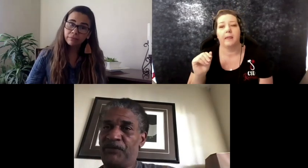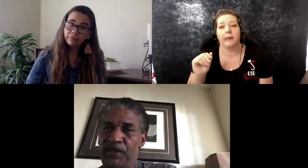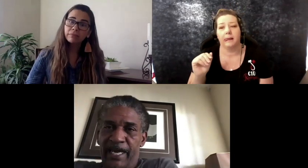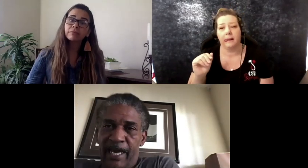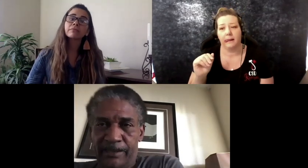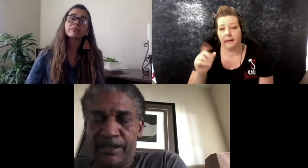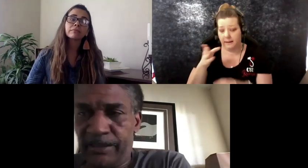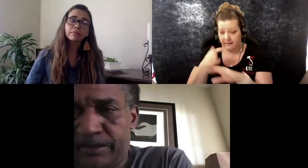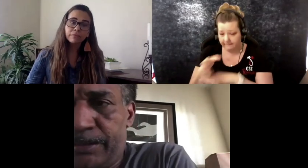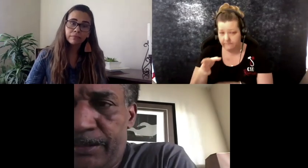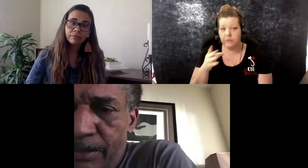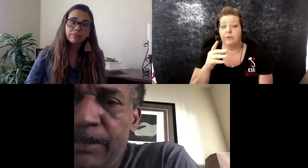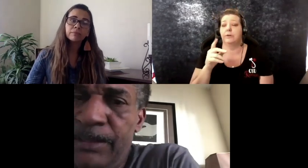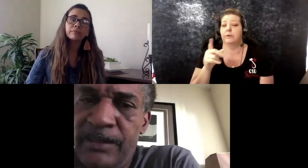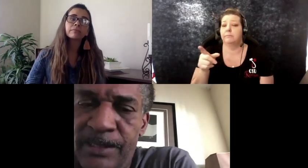After he got